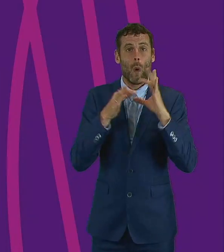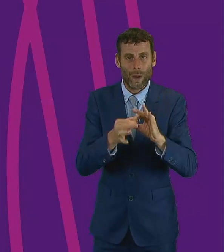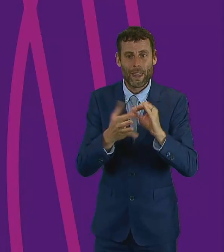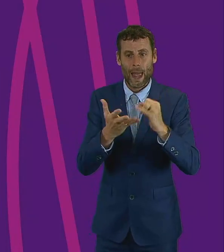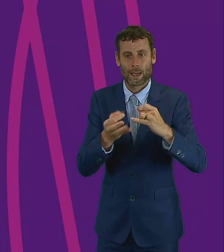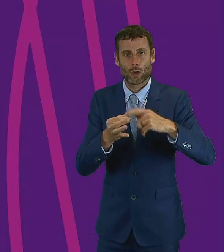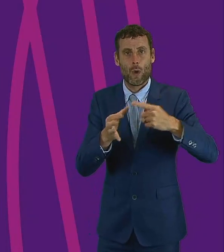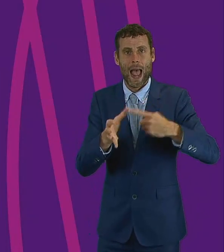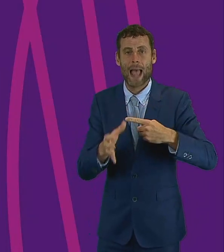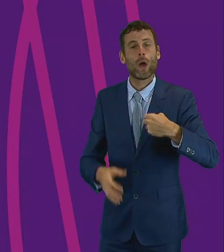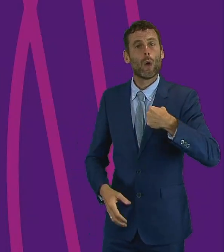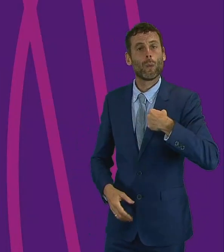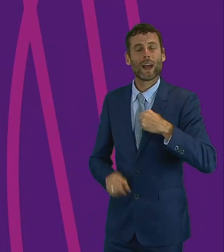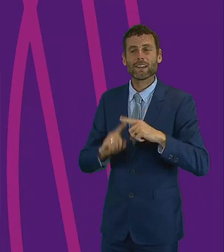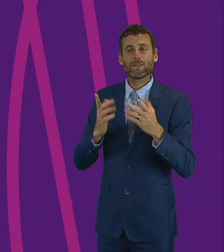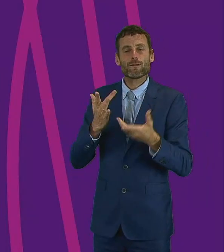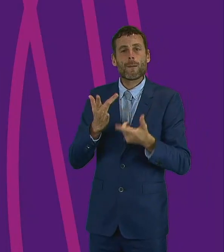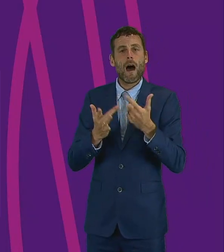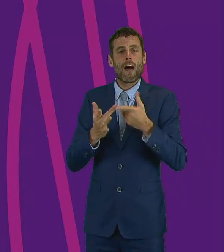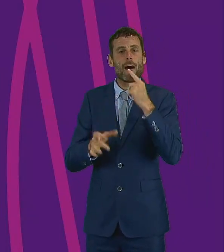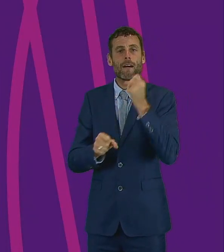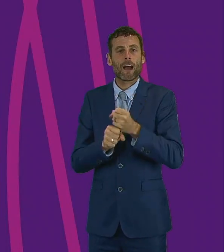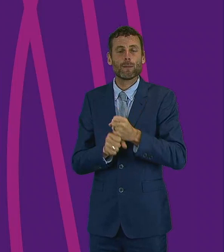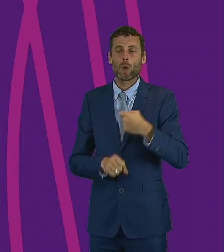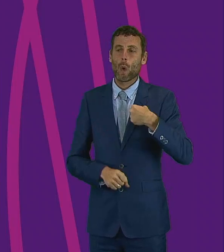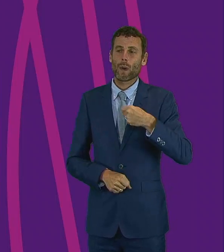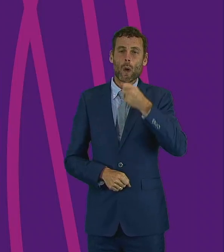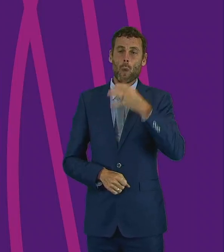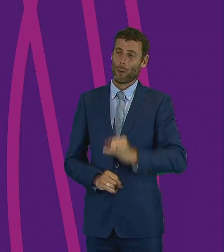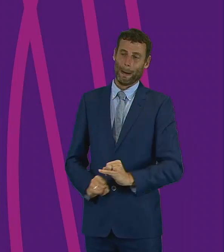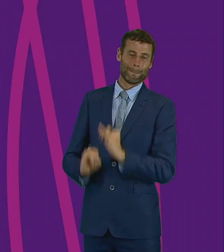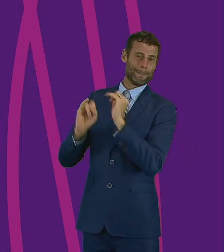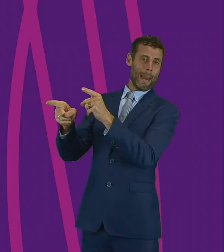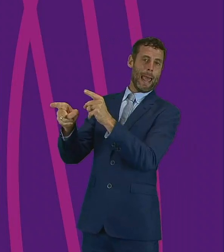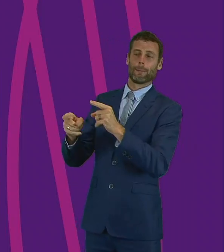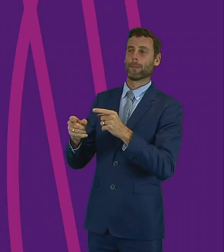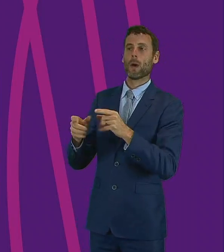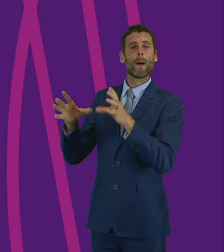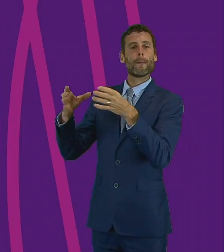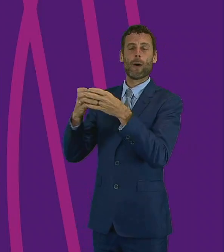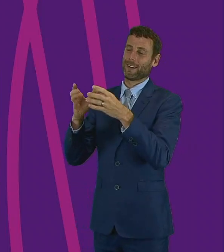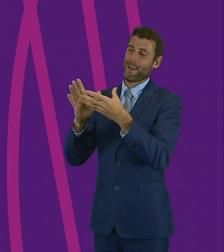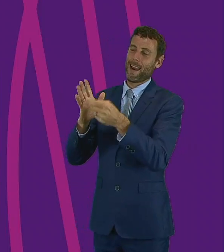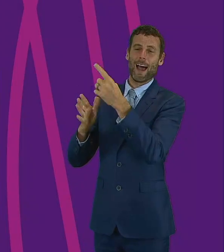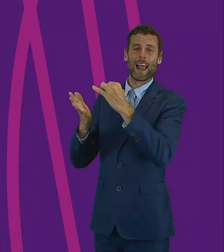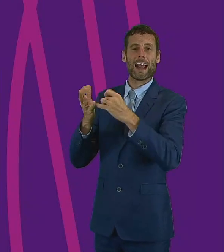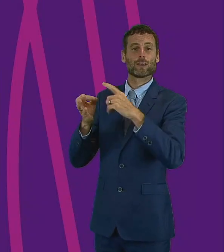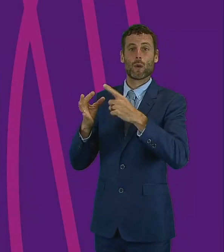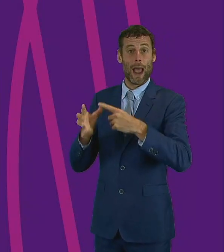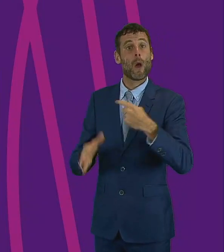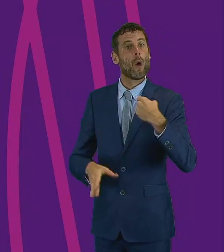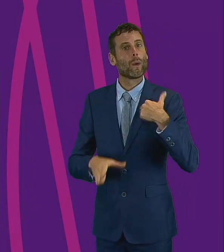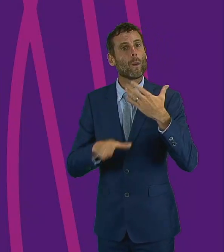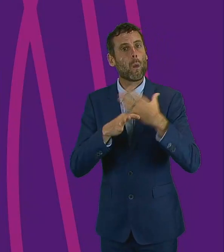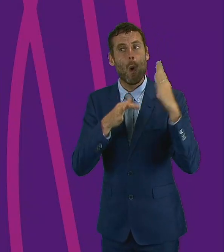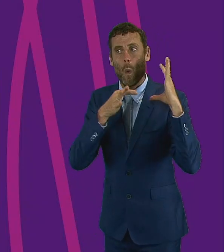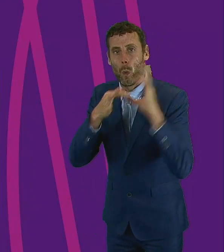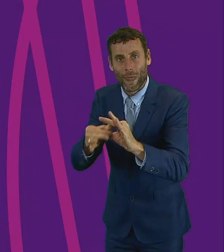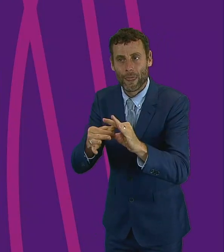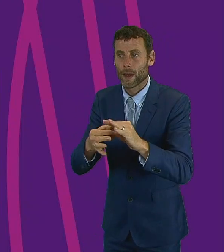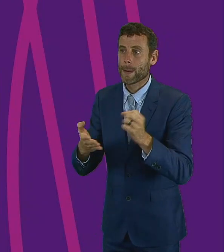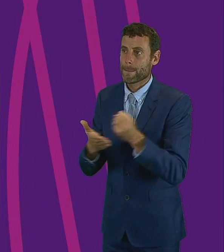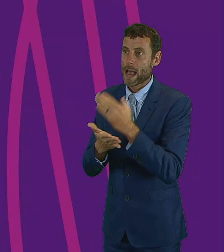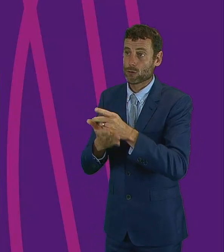won't blame a body like the SQA. We will take responsibility, and we will work with them to make sure that young